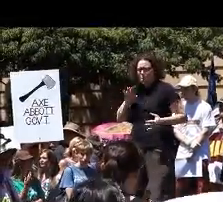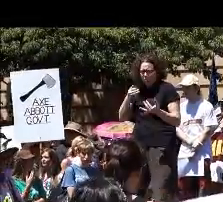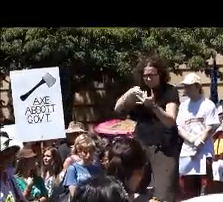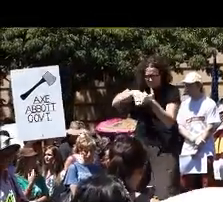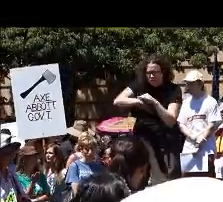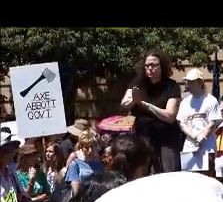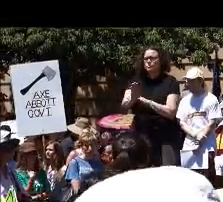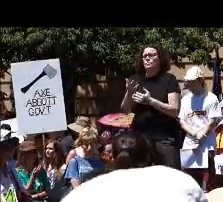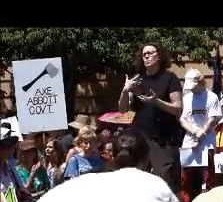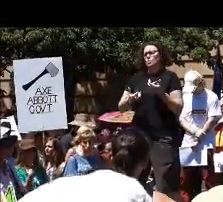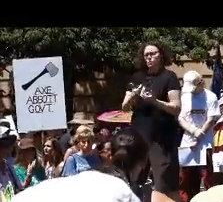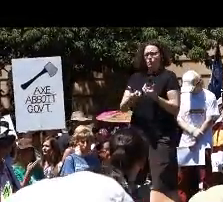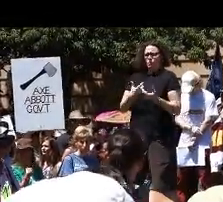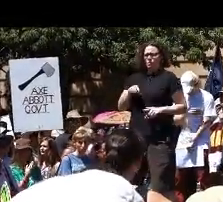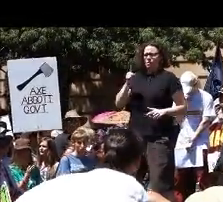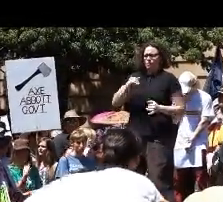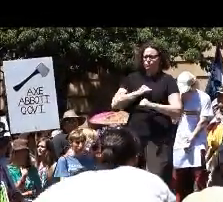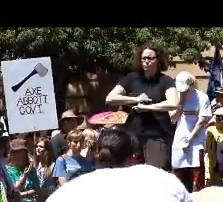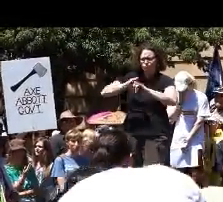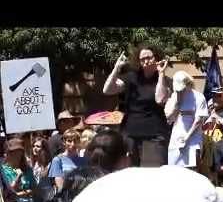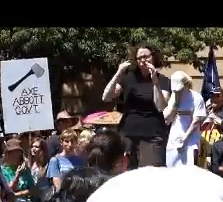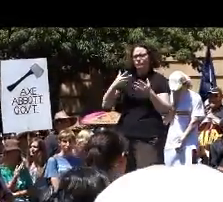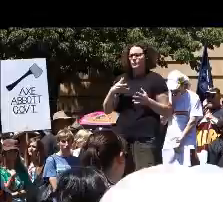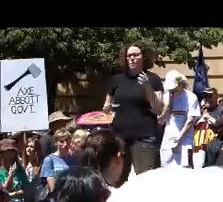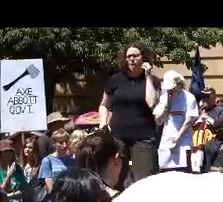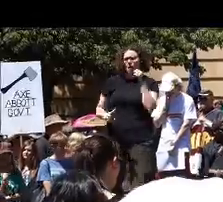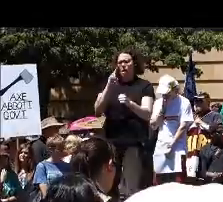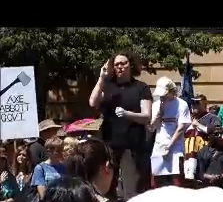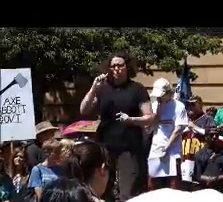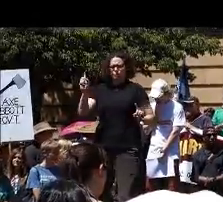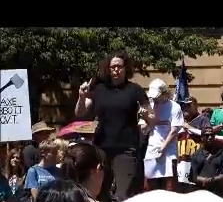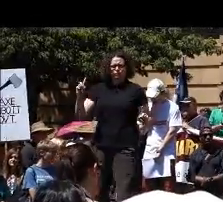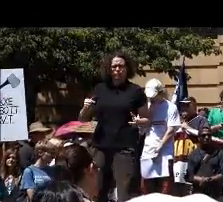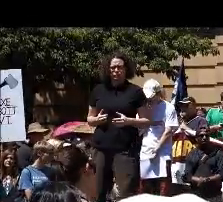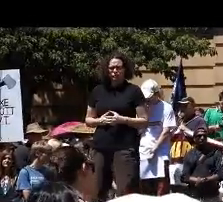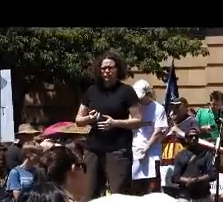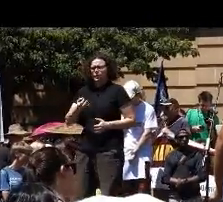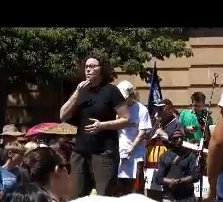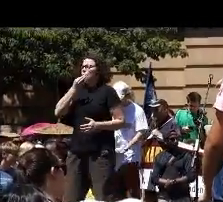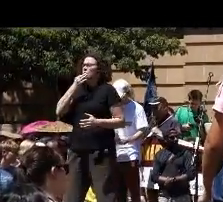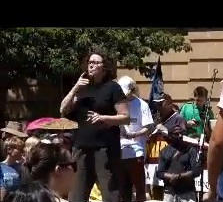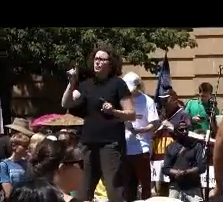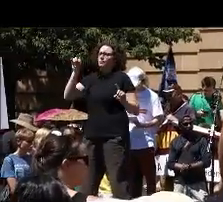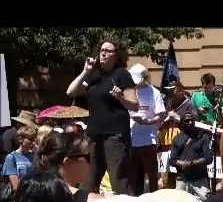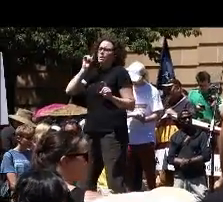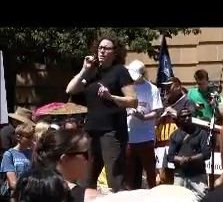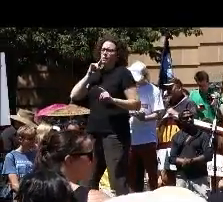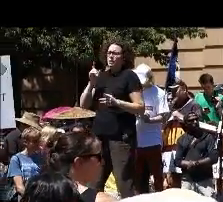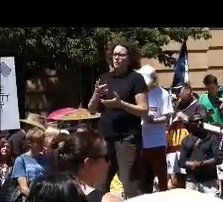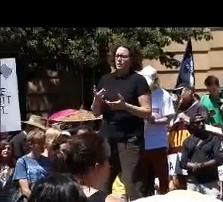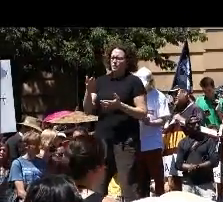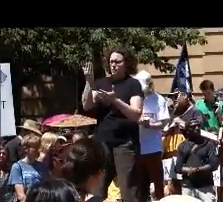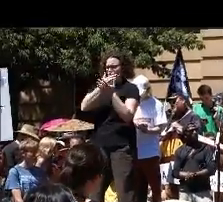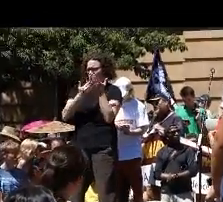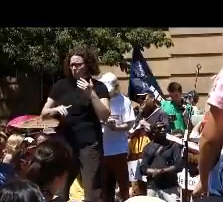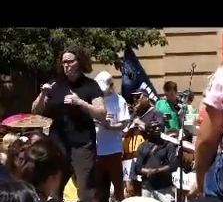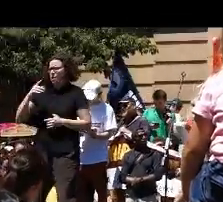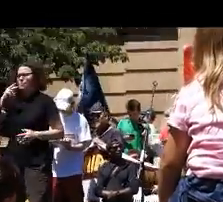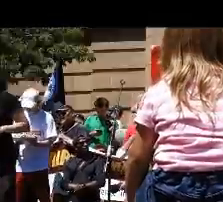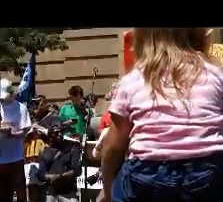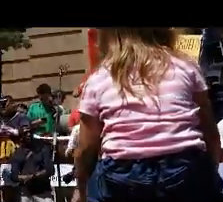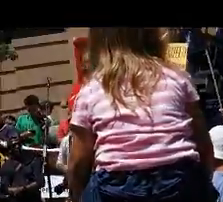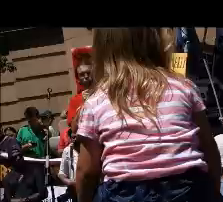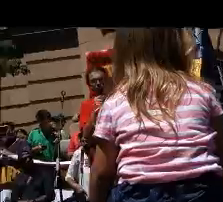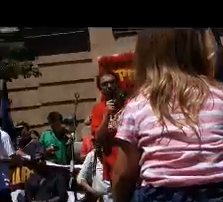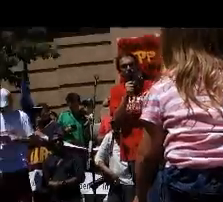of exactly what these disgusting cuts are, I think there's a little bit of a funny story. People might have saw it yesterday in the